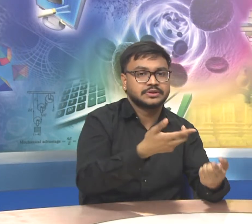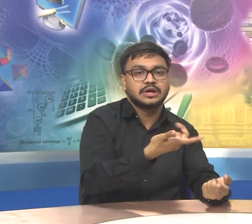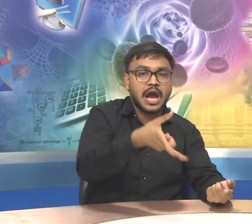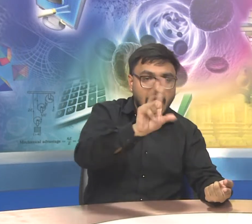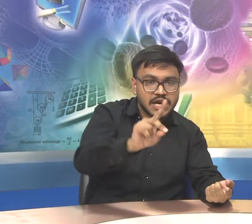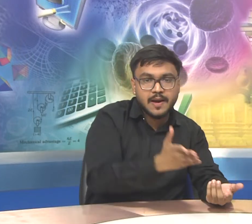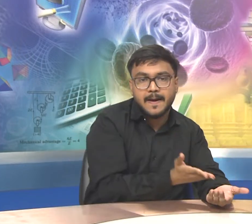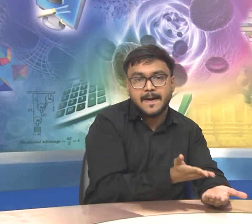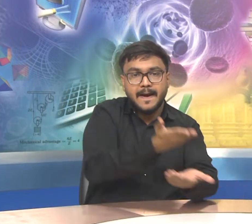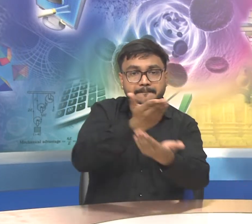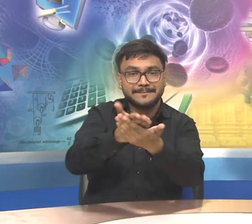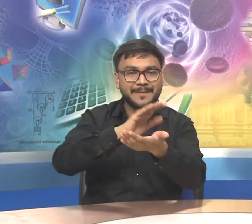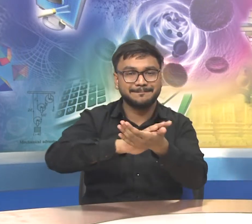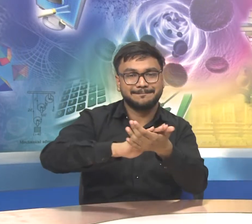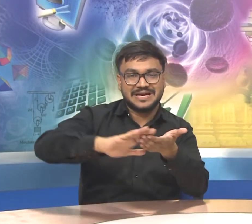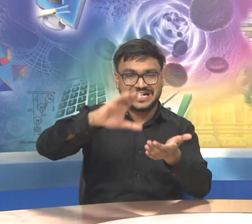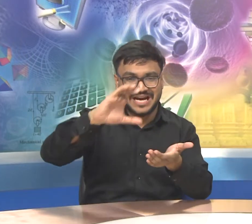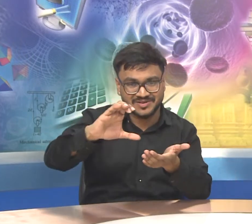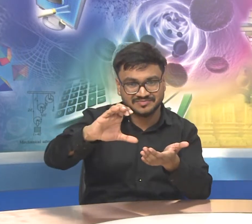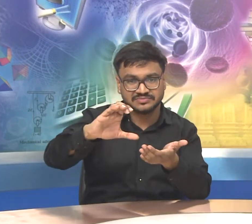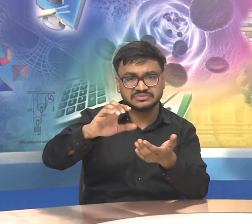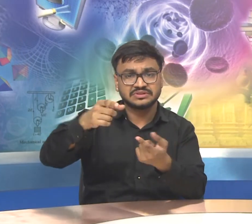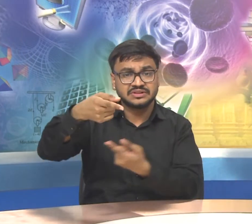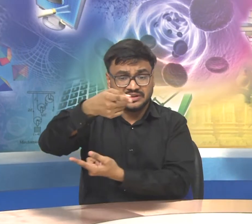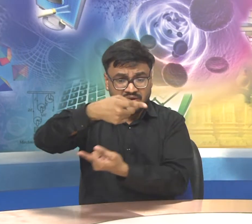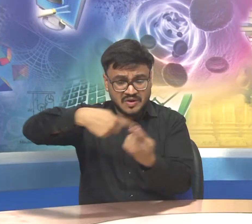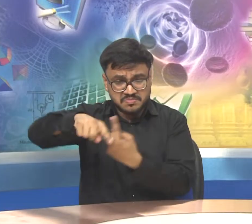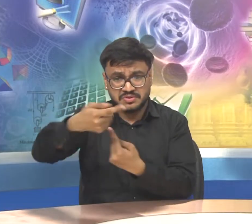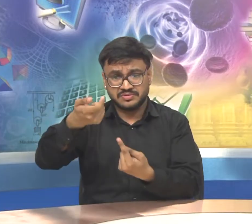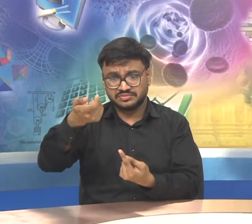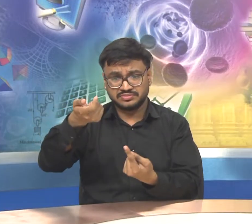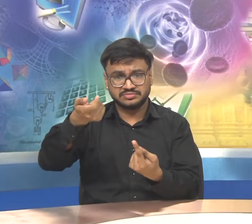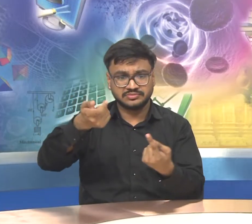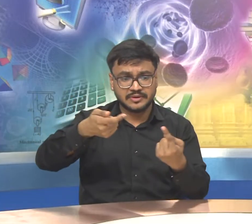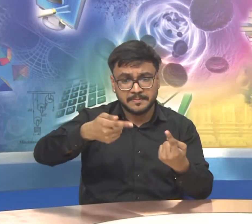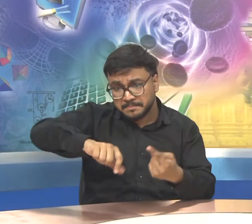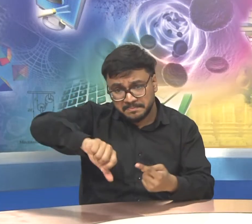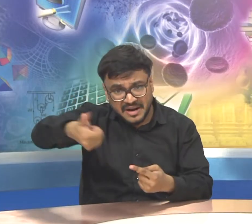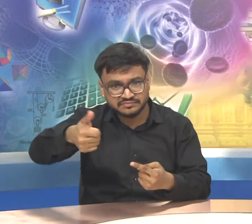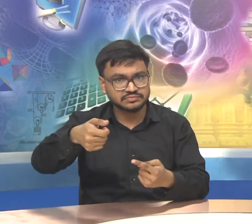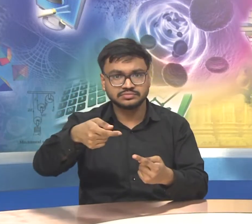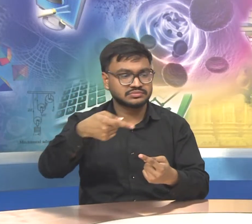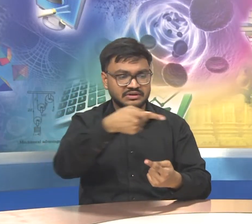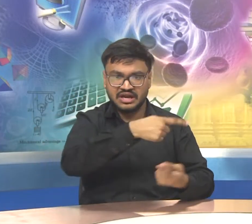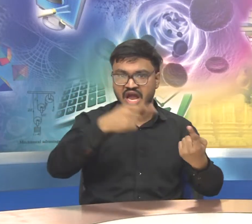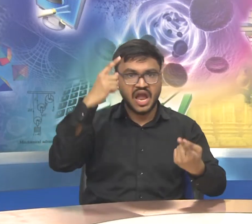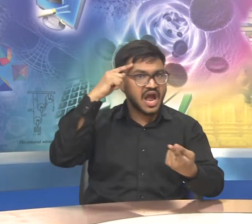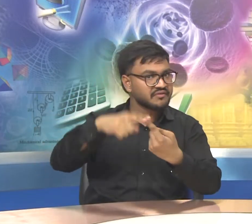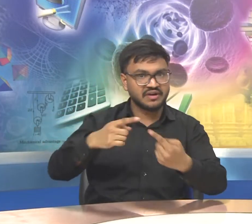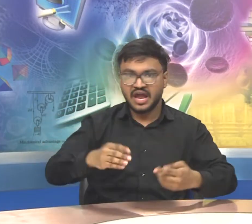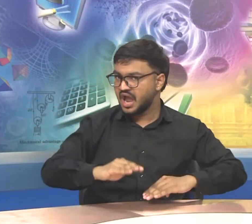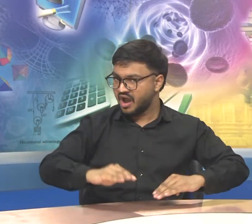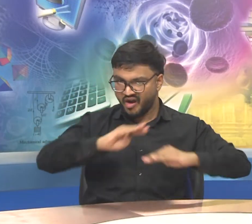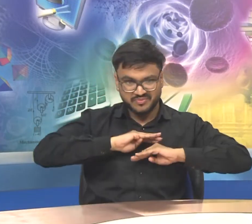of the parties to a dispute is not satisfied with the decision of High Court.